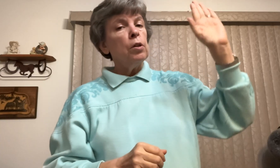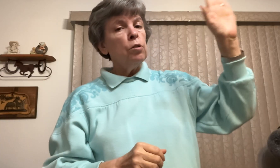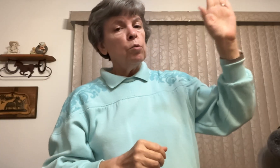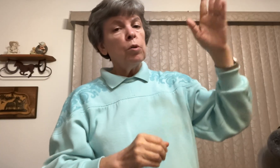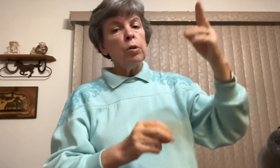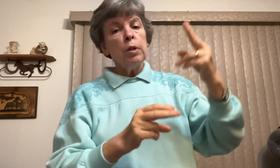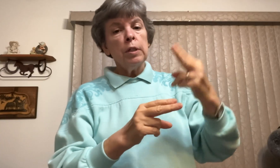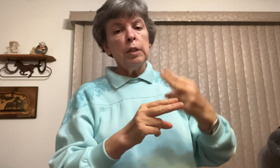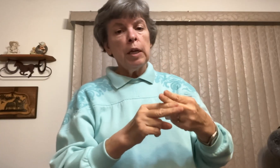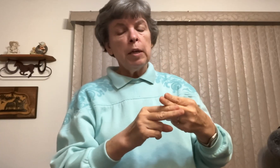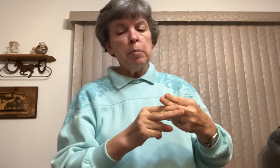Your name